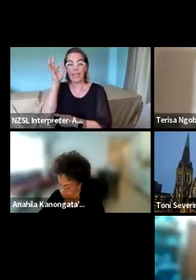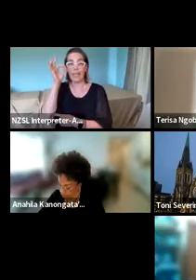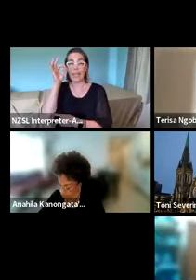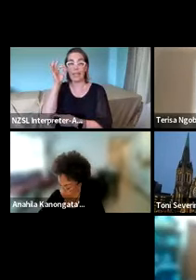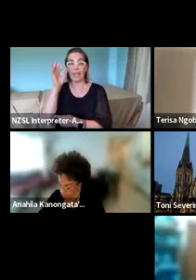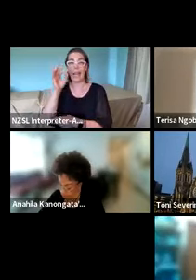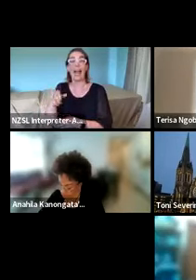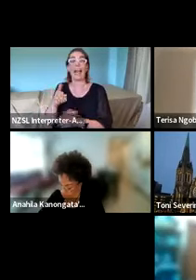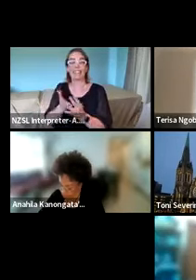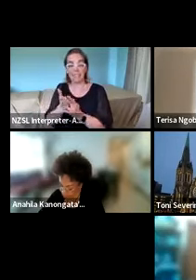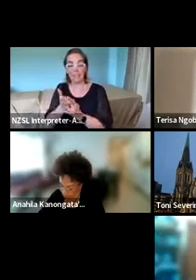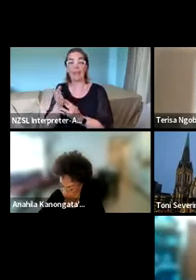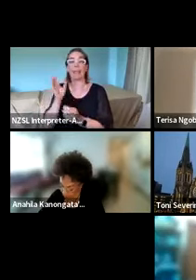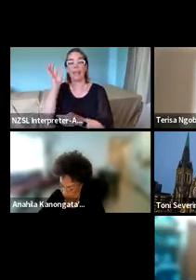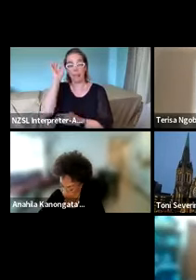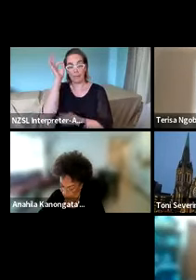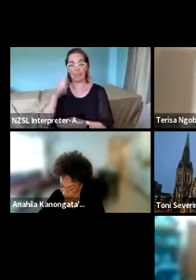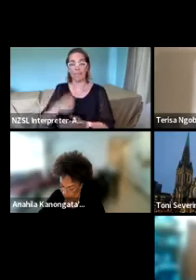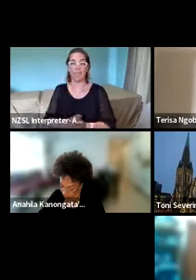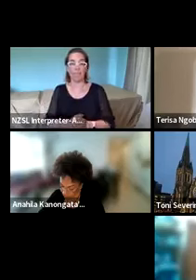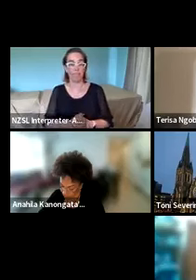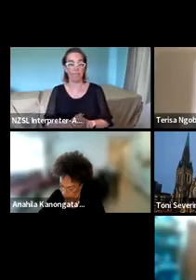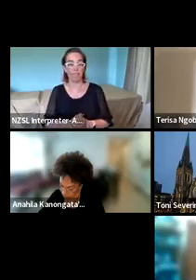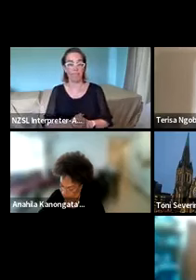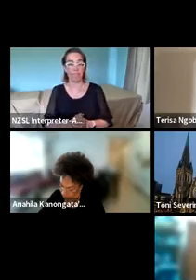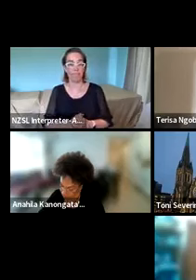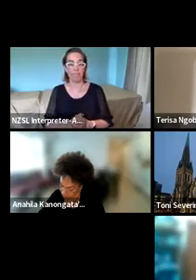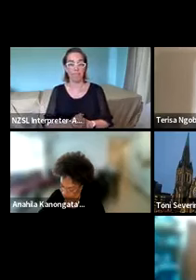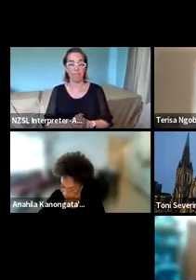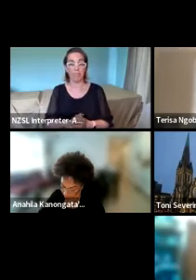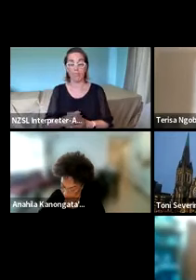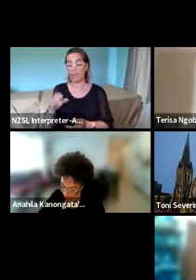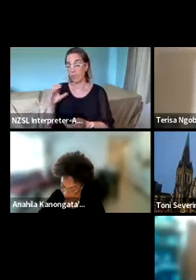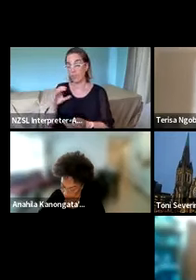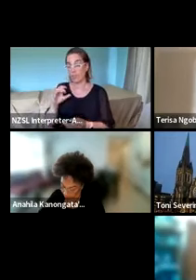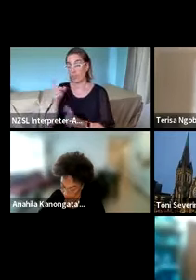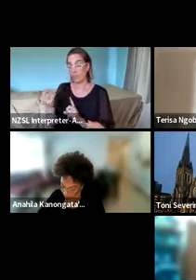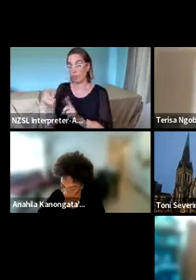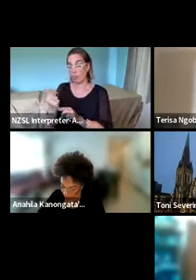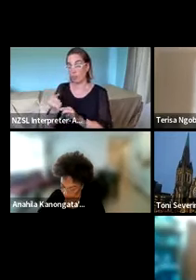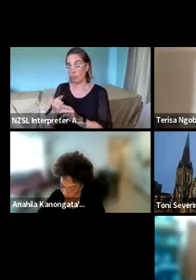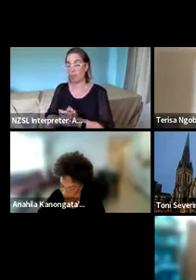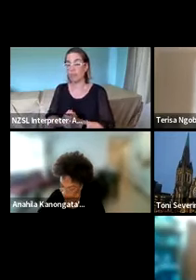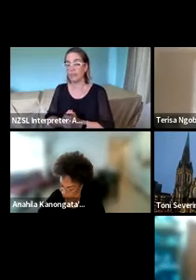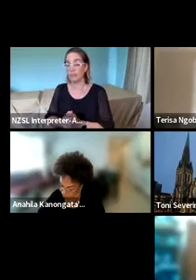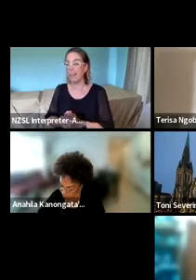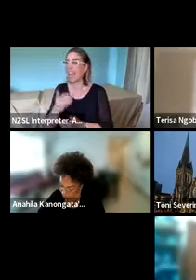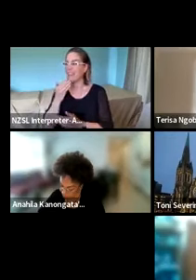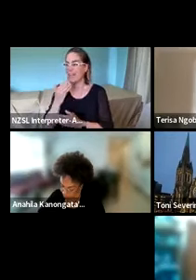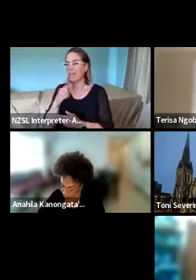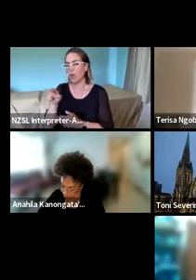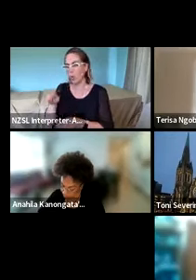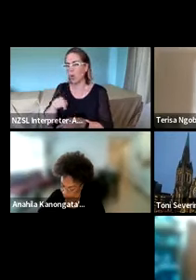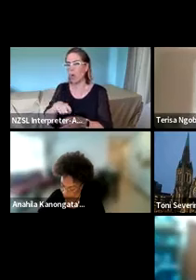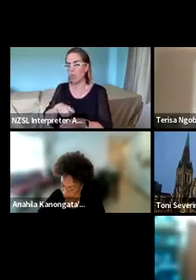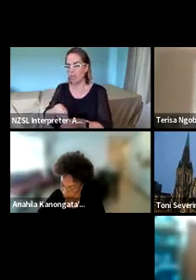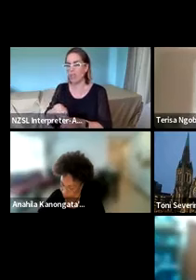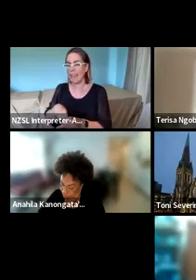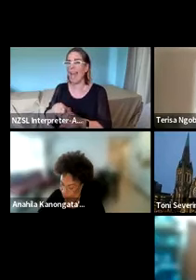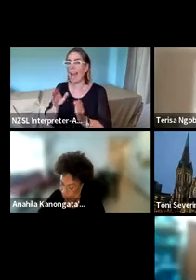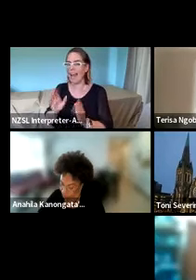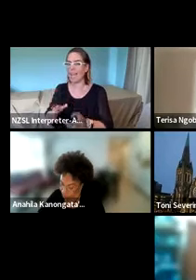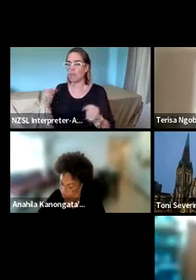committee? Thank you for that question, Maureen. I just have to say that it would really have to be strengthened in the